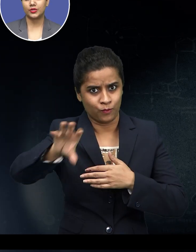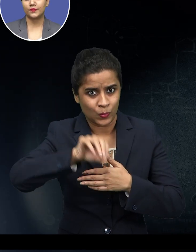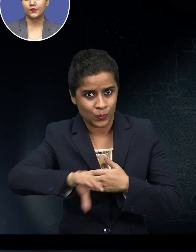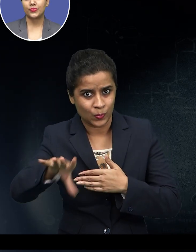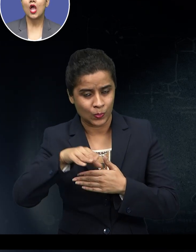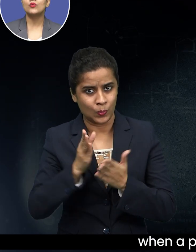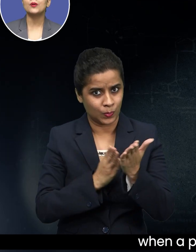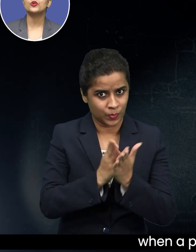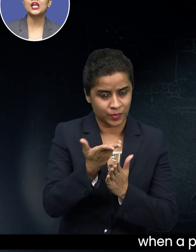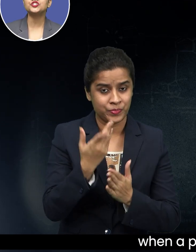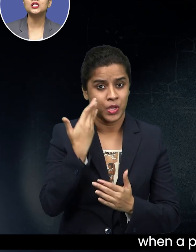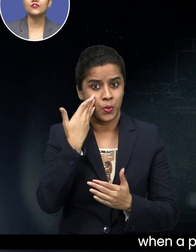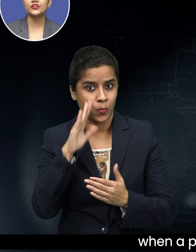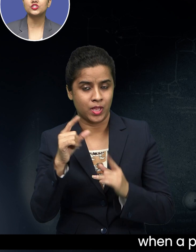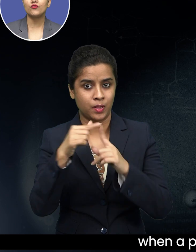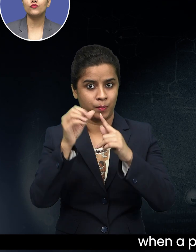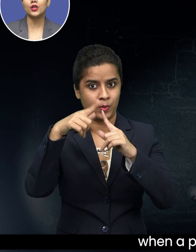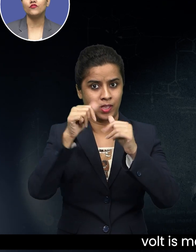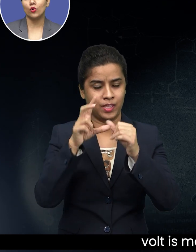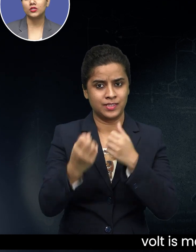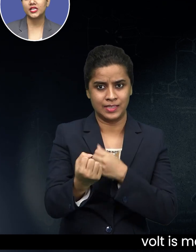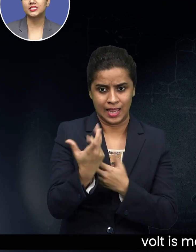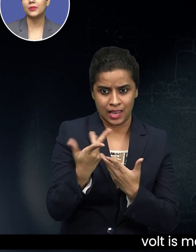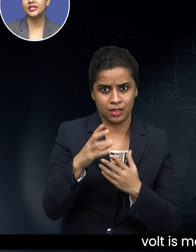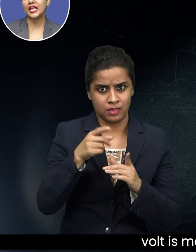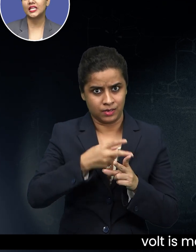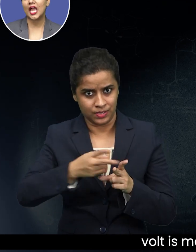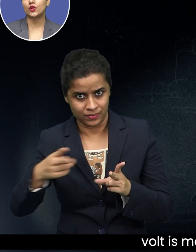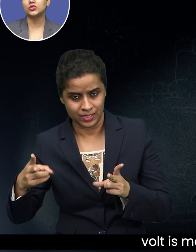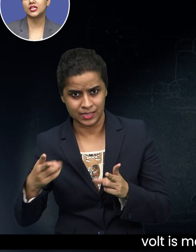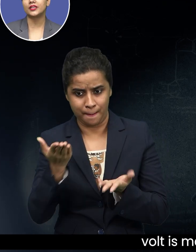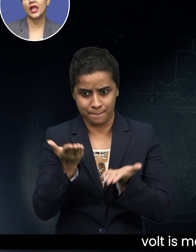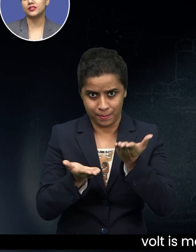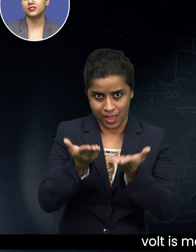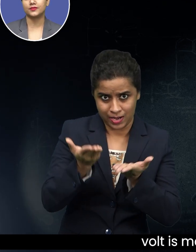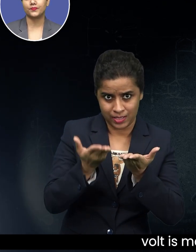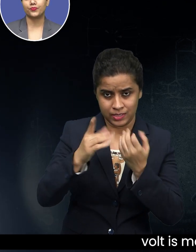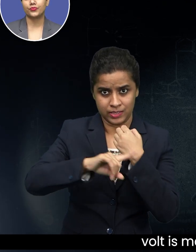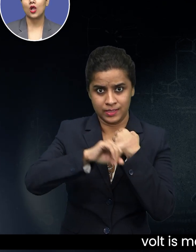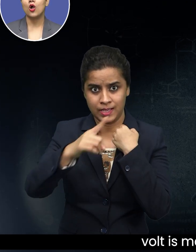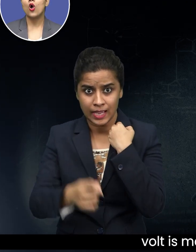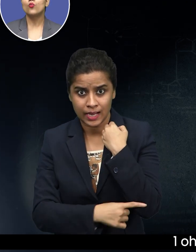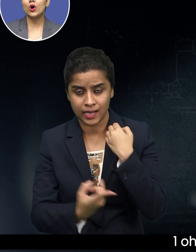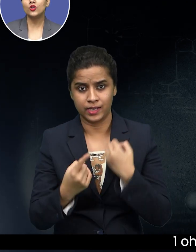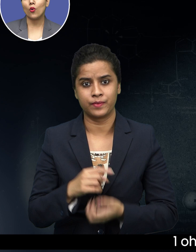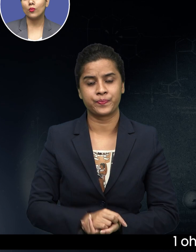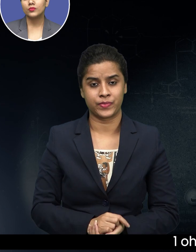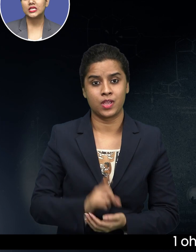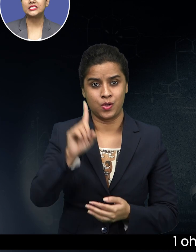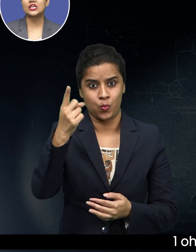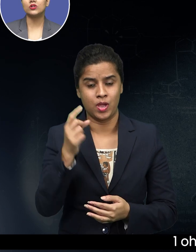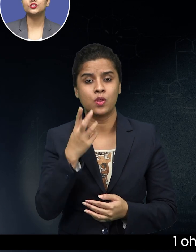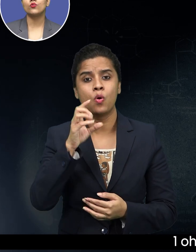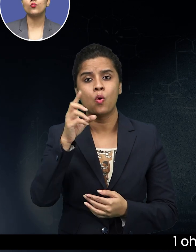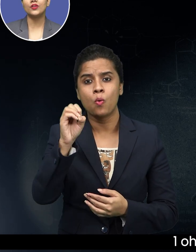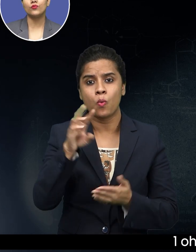it. When a potential difference of 1 volt is maintained across its ends, 1 ohm